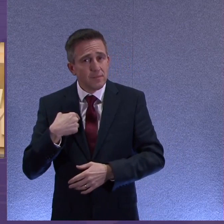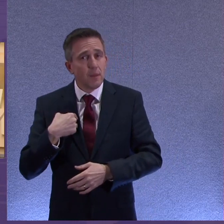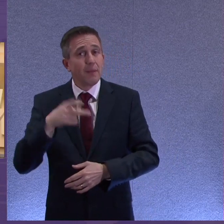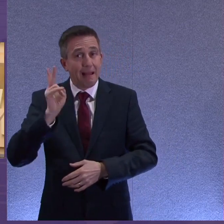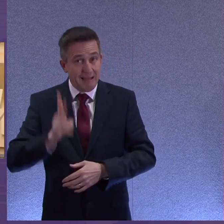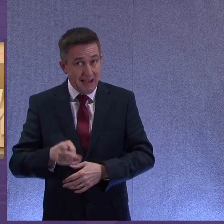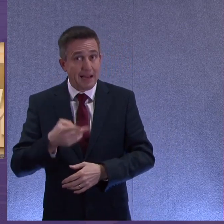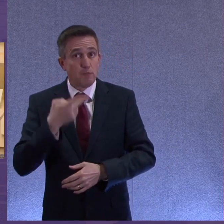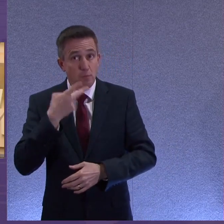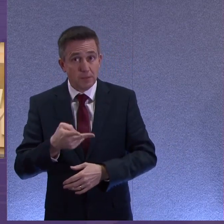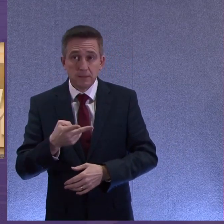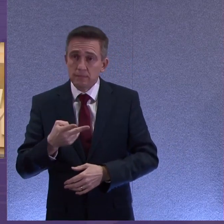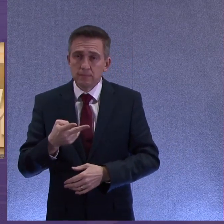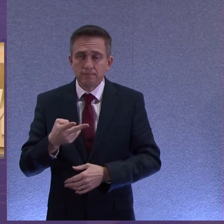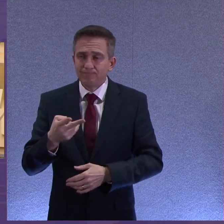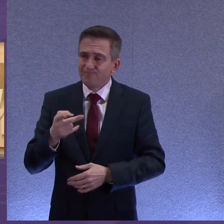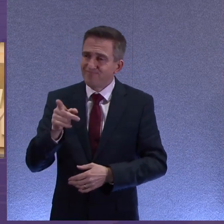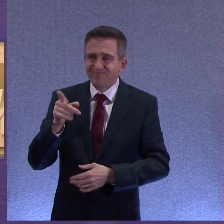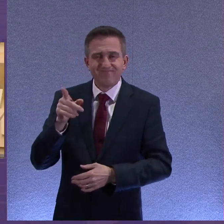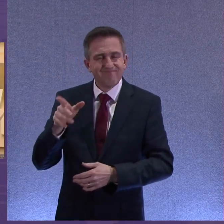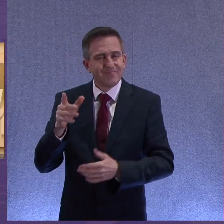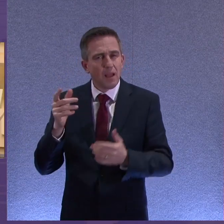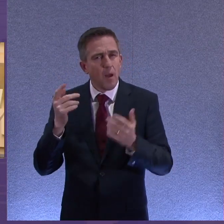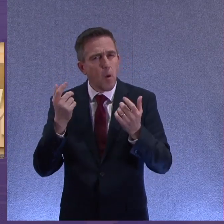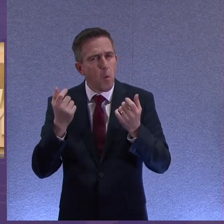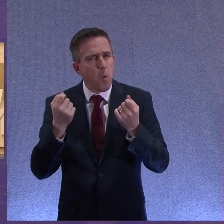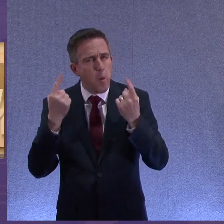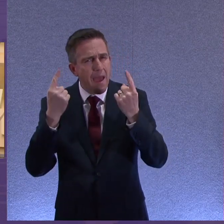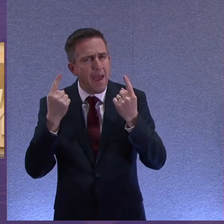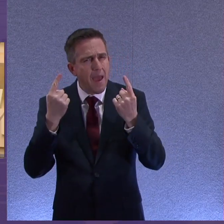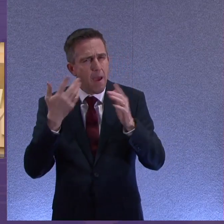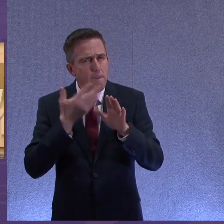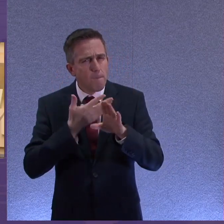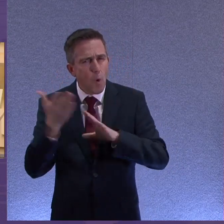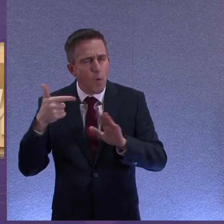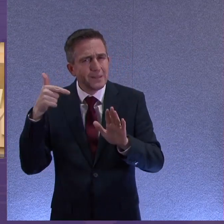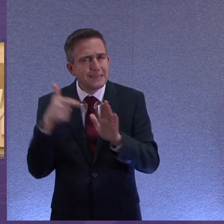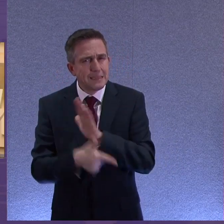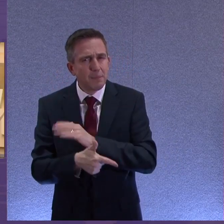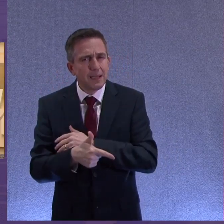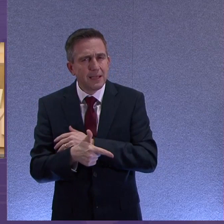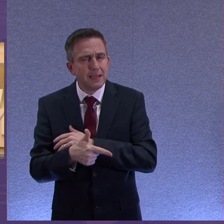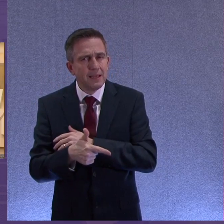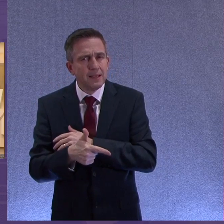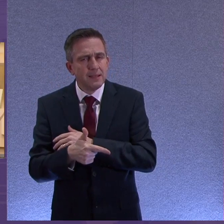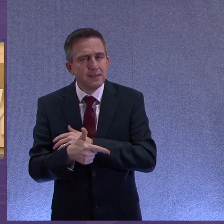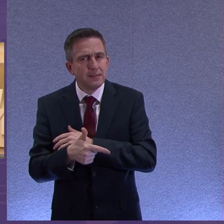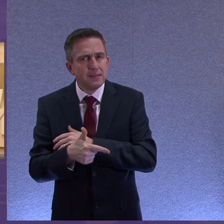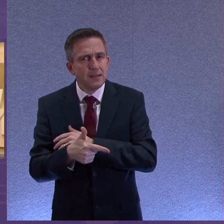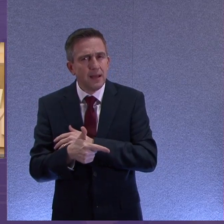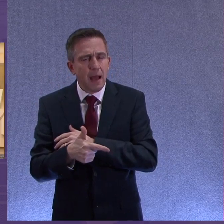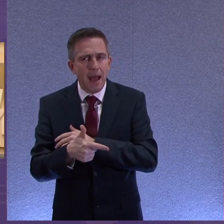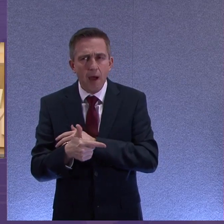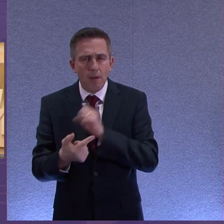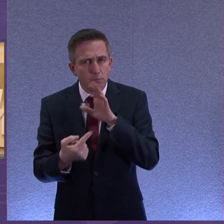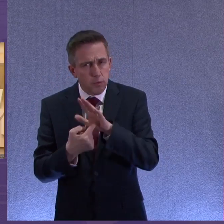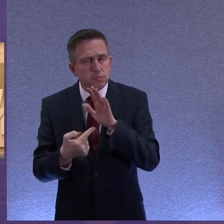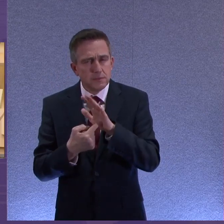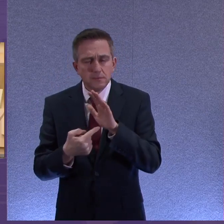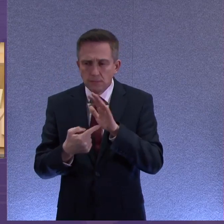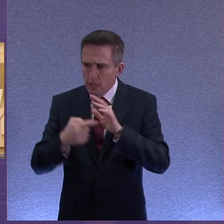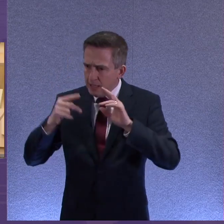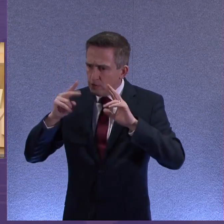I absolutely, you come to understand even more than you do normally how important the function of scrutiny